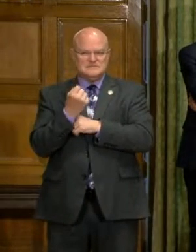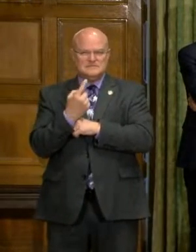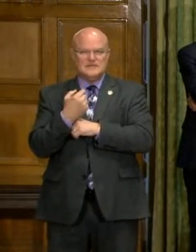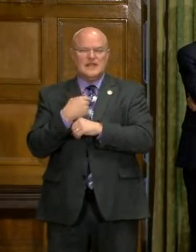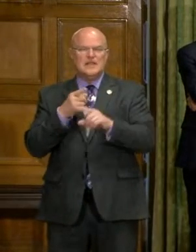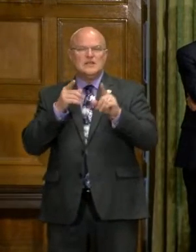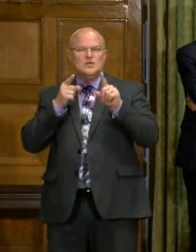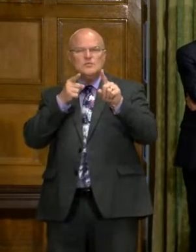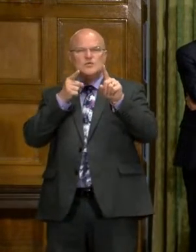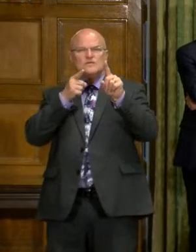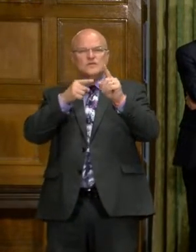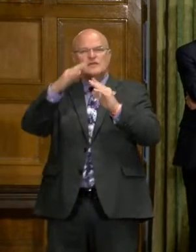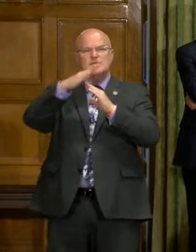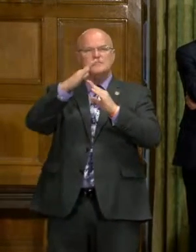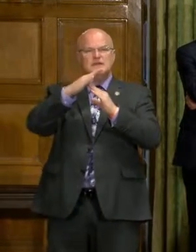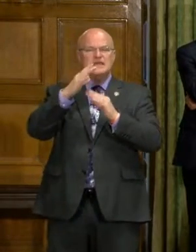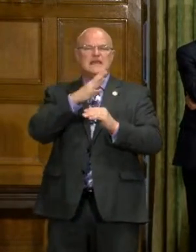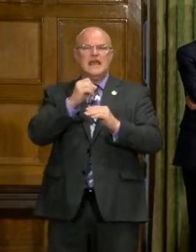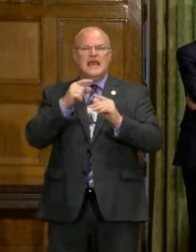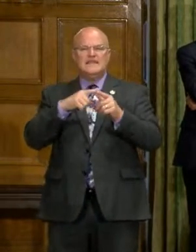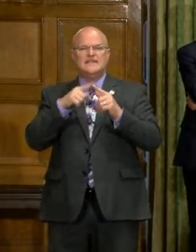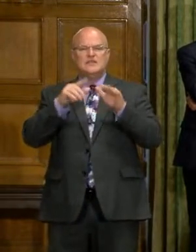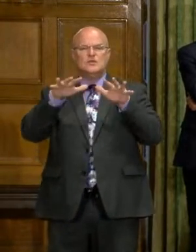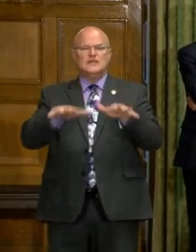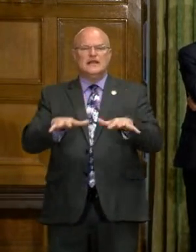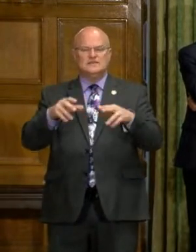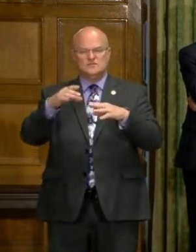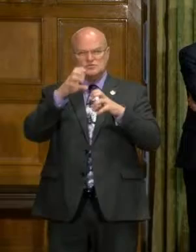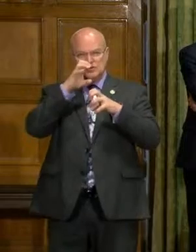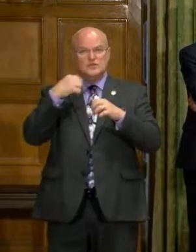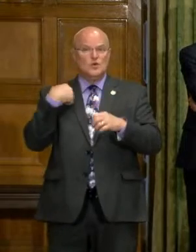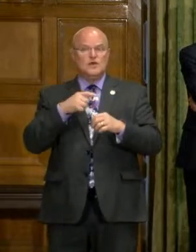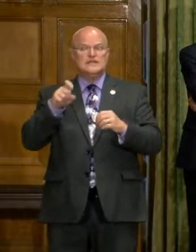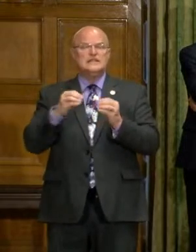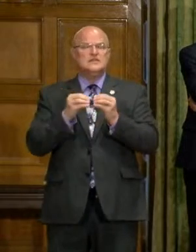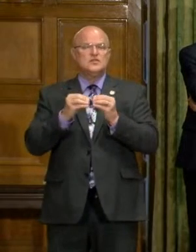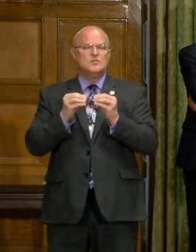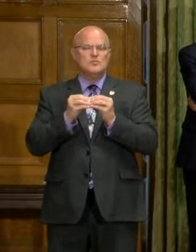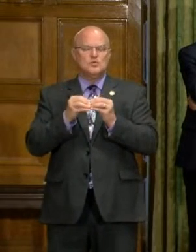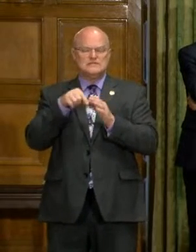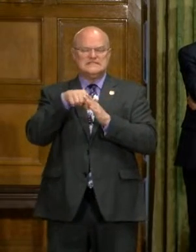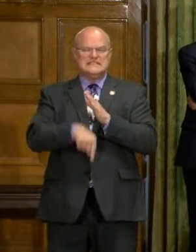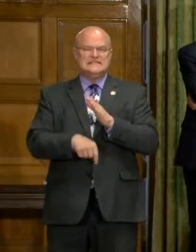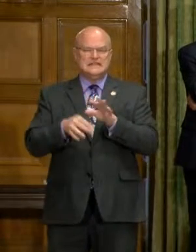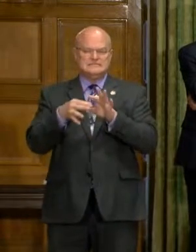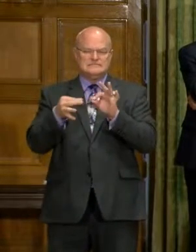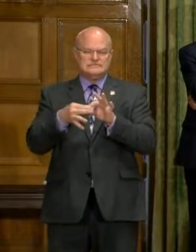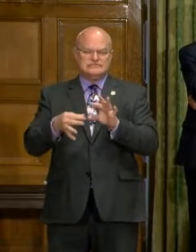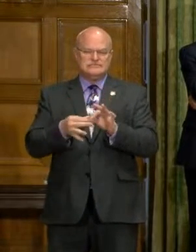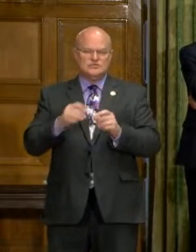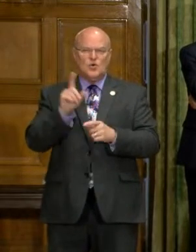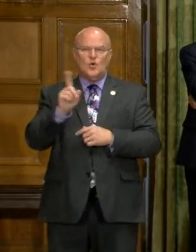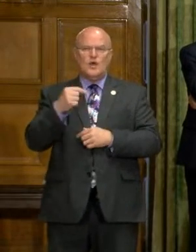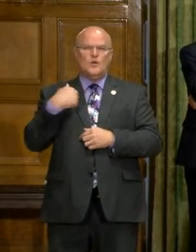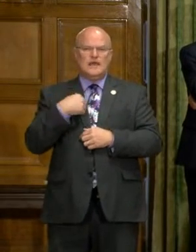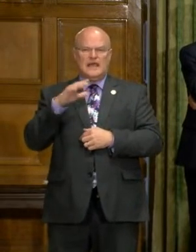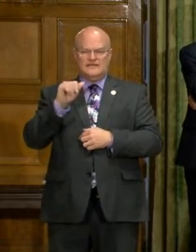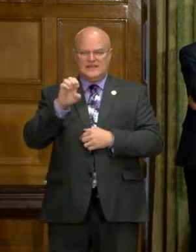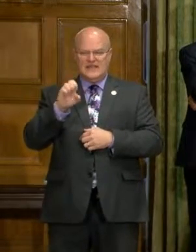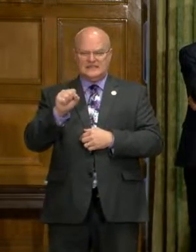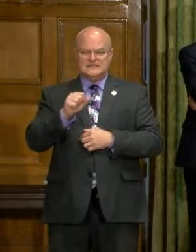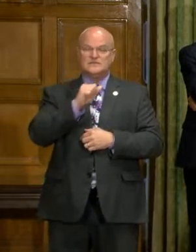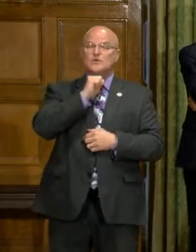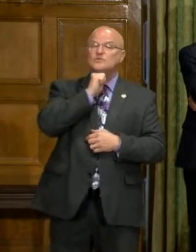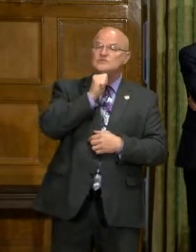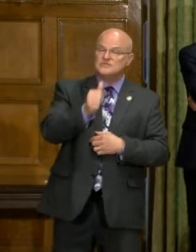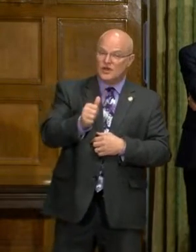post-peak relaxing of these restrictions, we're going to need to know with more detail, more granularity, where we have cases and where